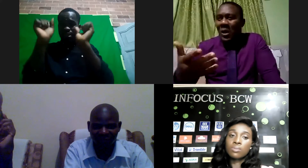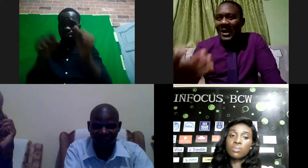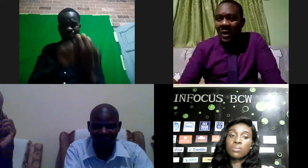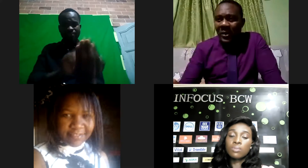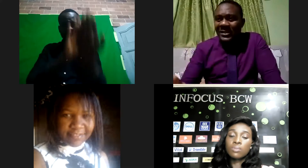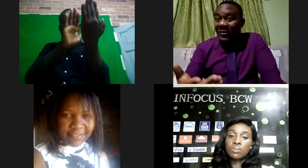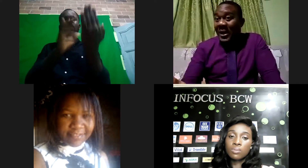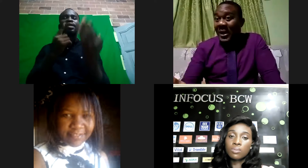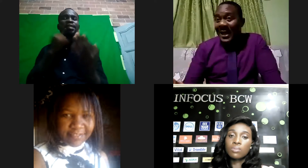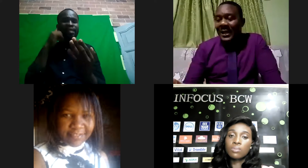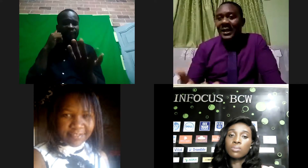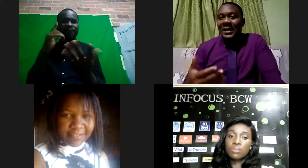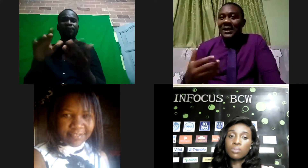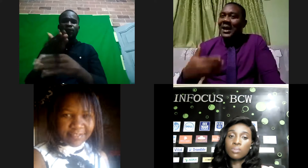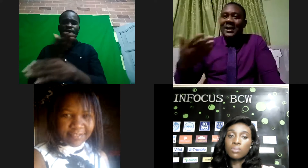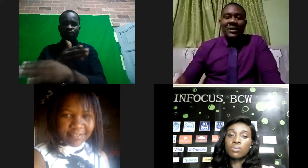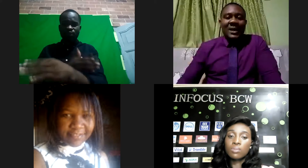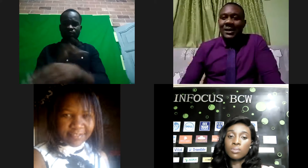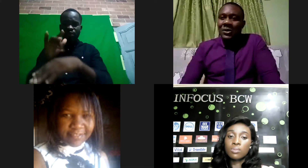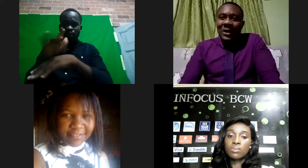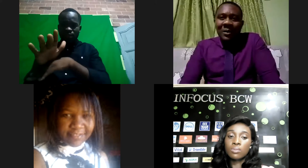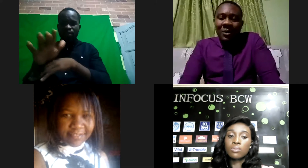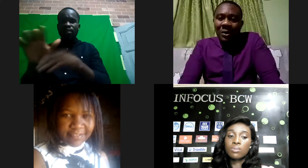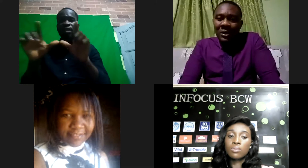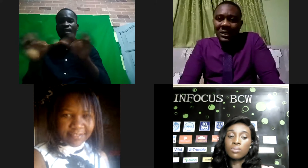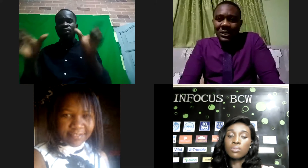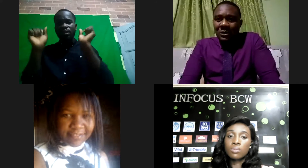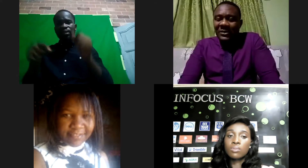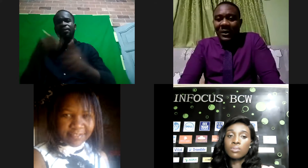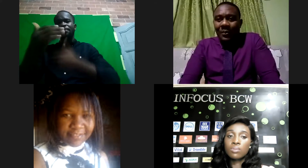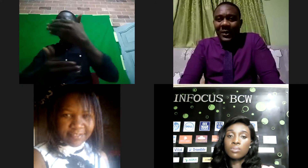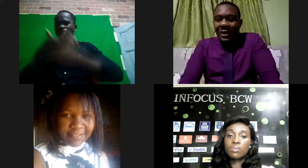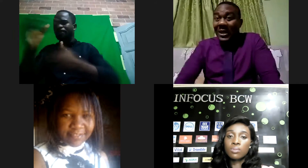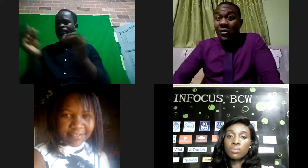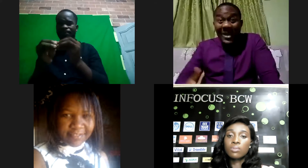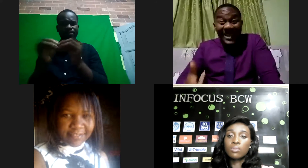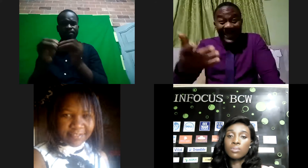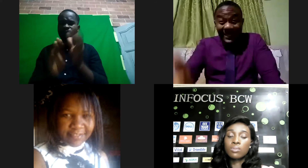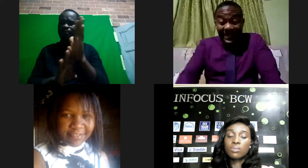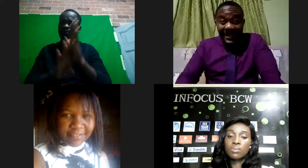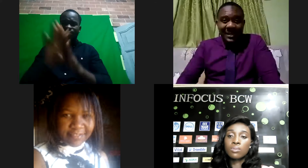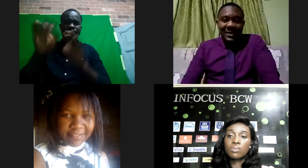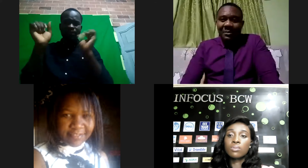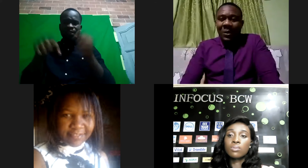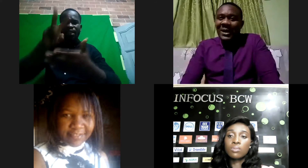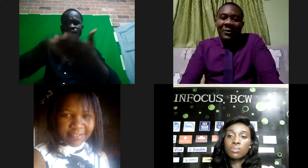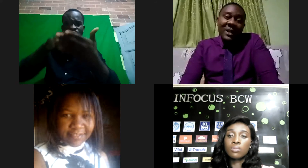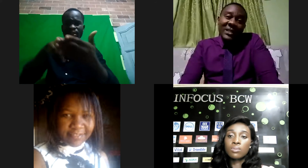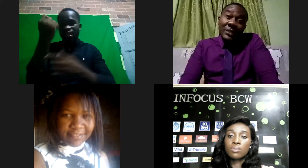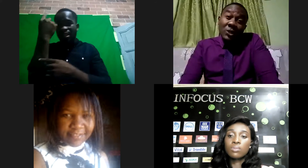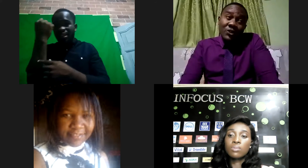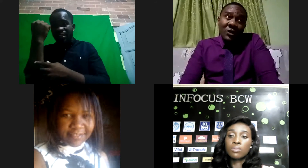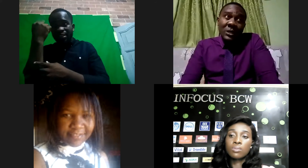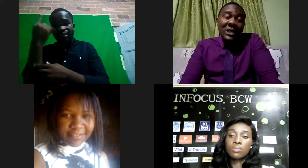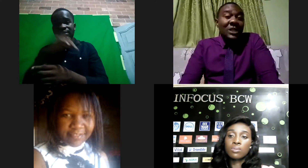you acquire language very early, then you can do a lot more, development, and you can read and understand. But when the foundation